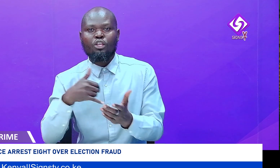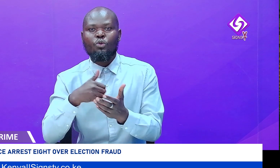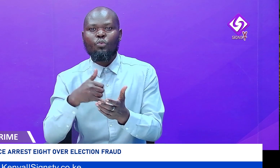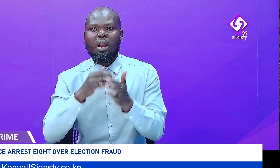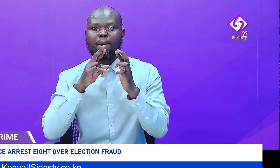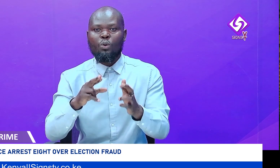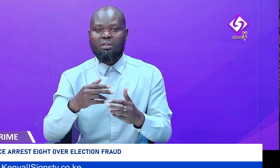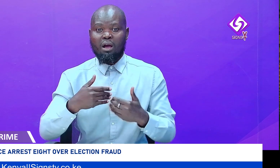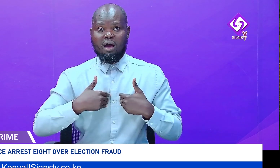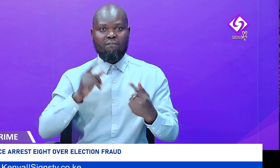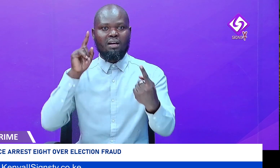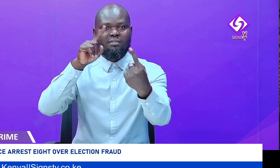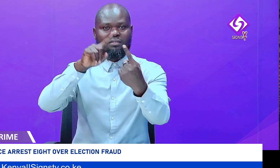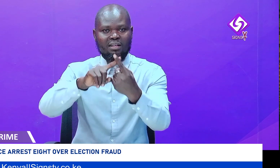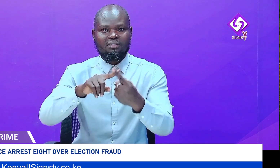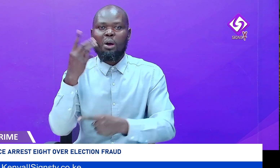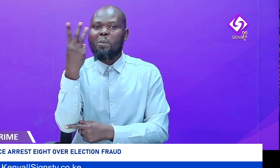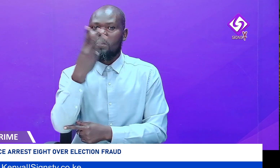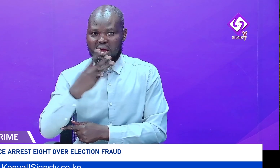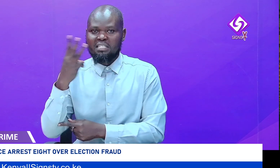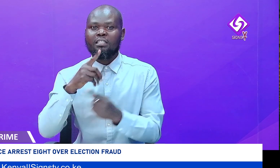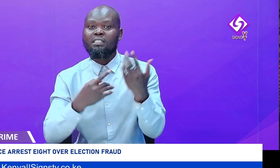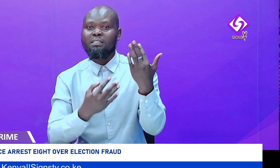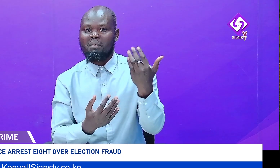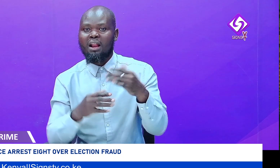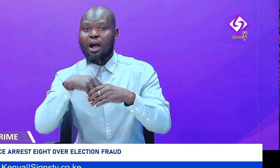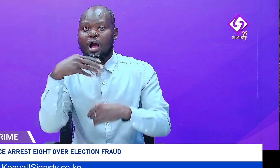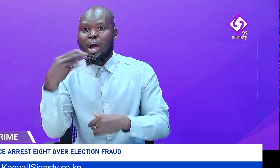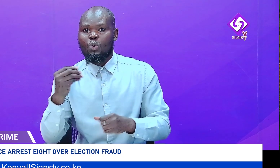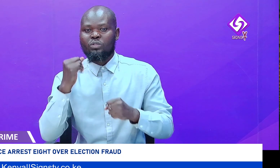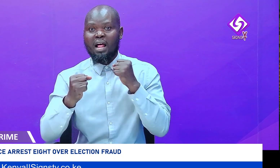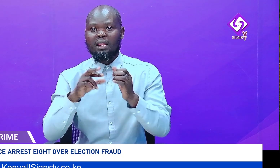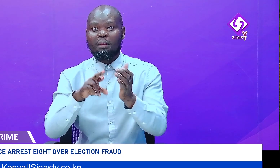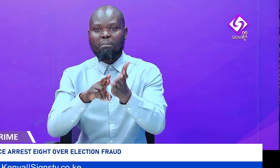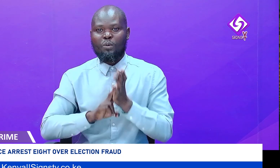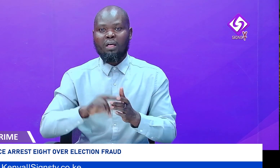complaint over alleged irregularities, while officials insist